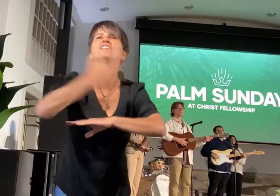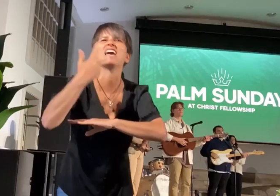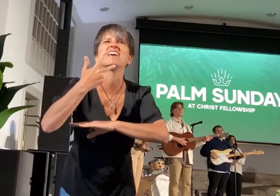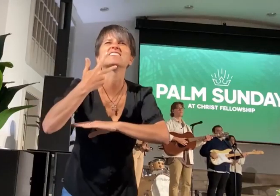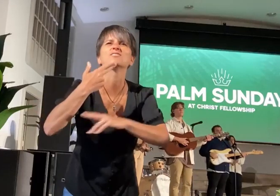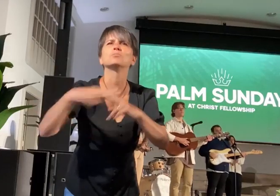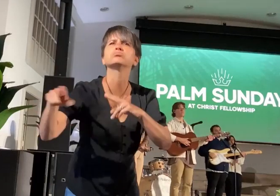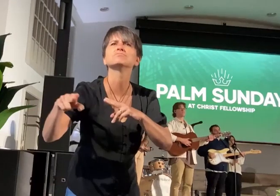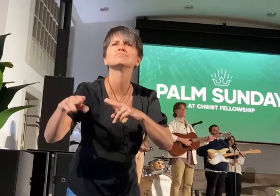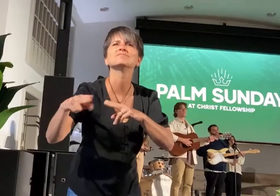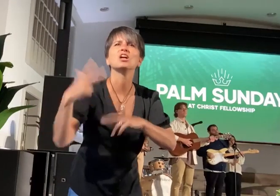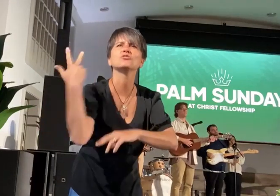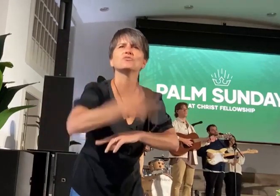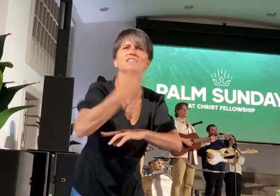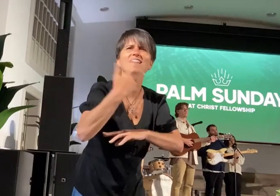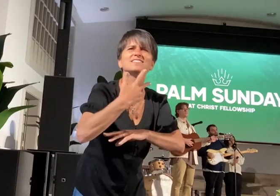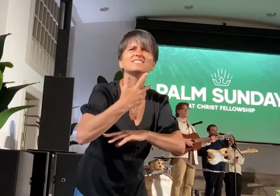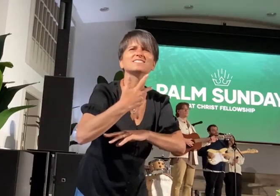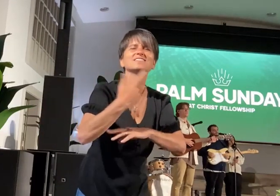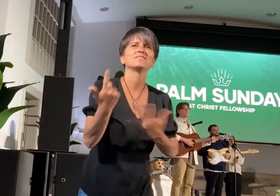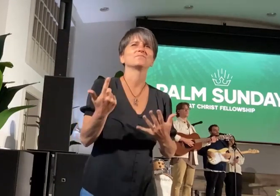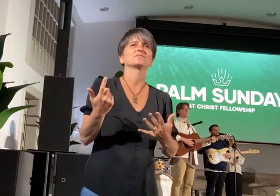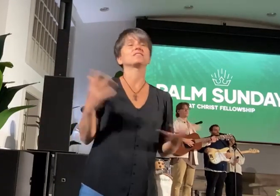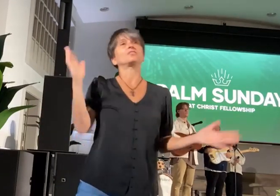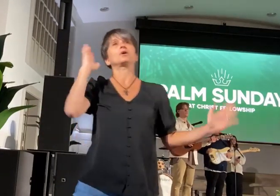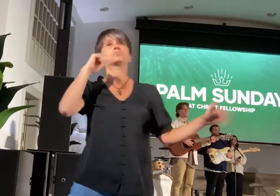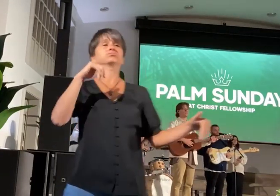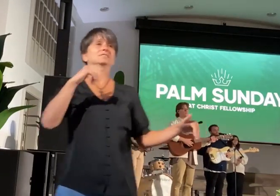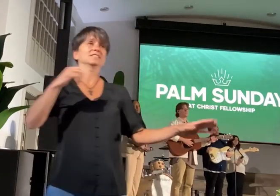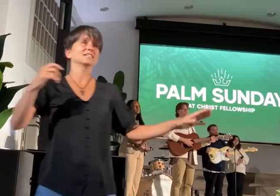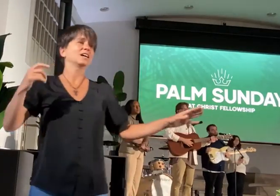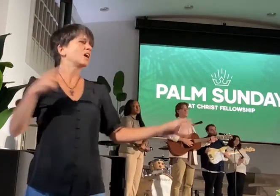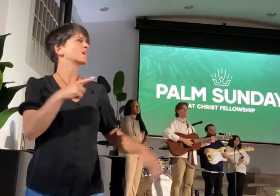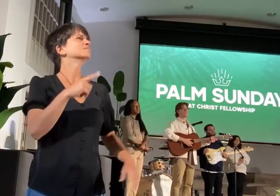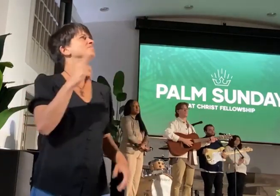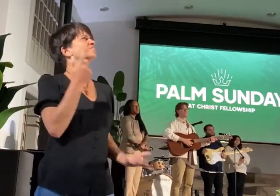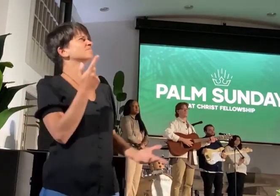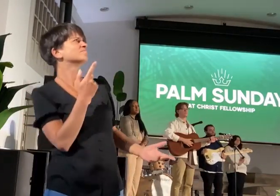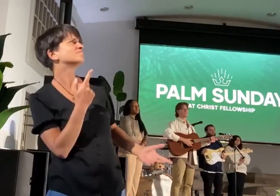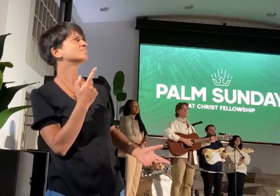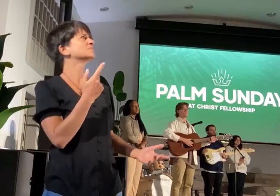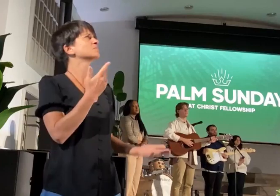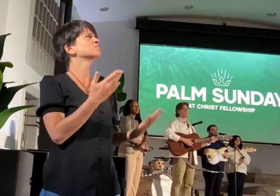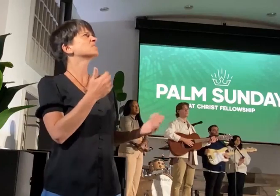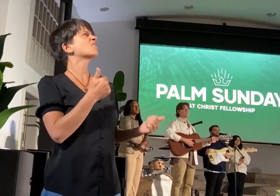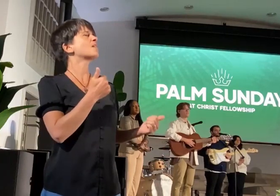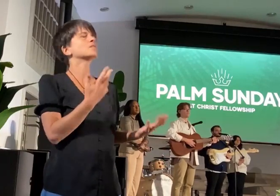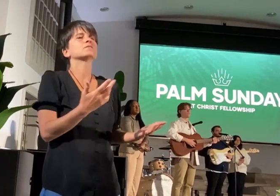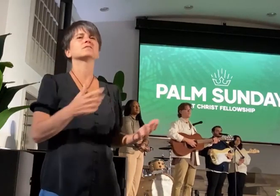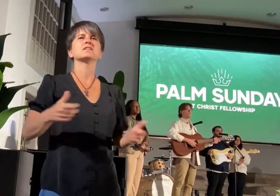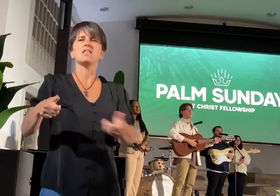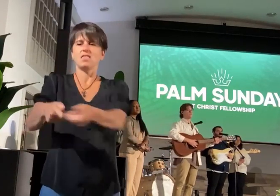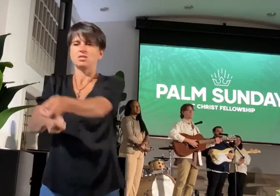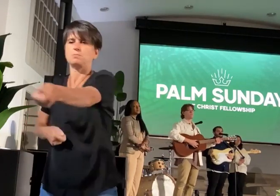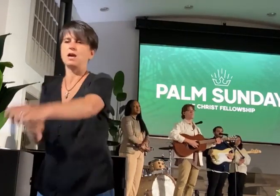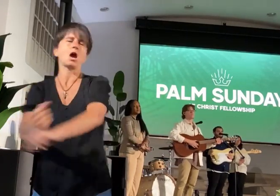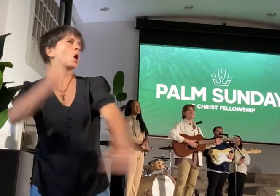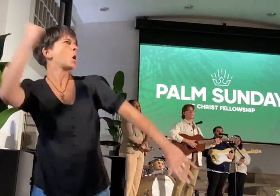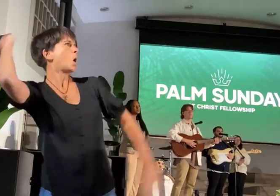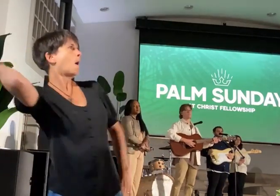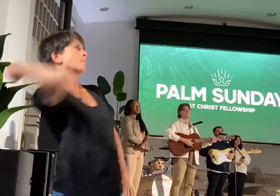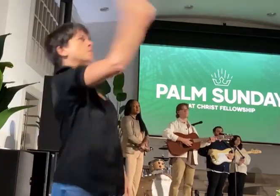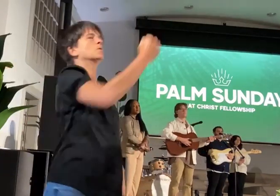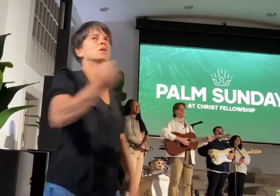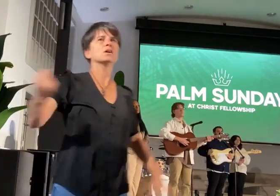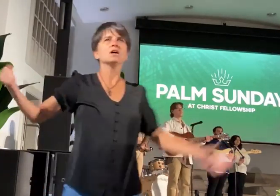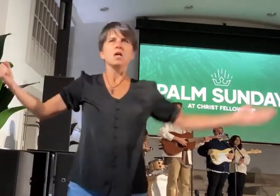if he's still alive. Surely he couldn't be. They take a spear, they drive it into his side, and out of his side flows blood